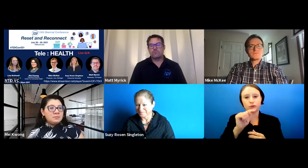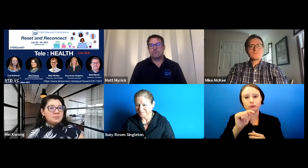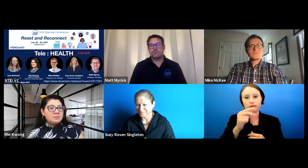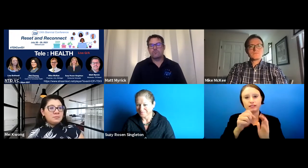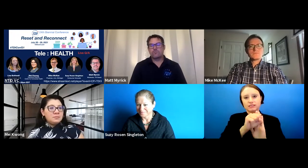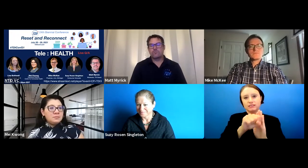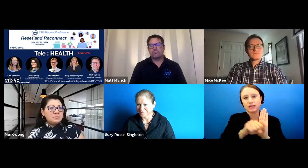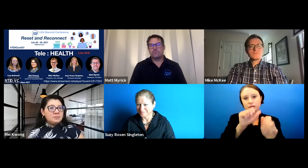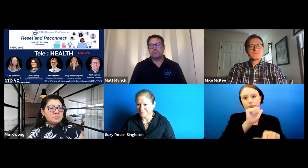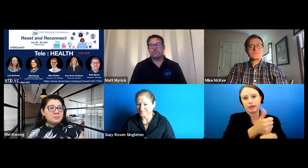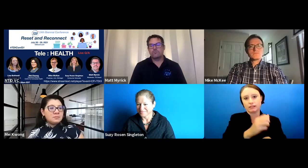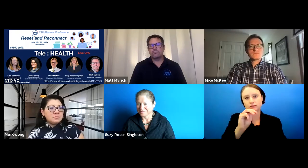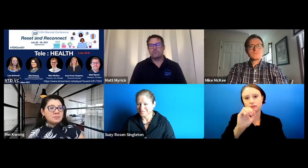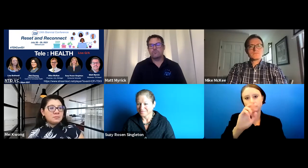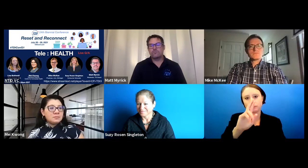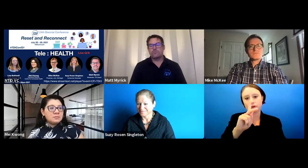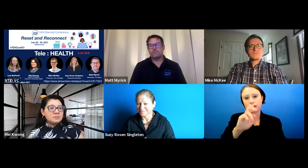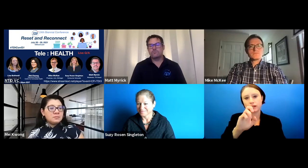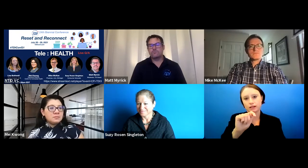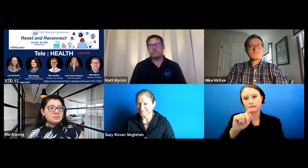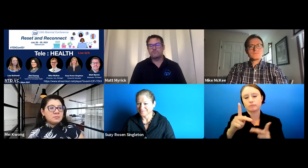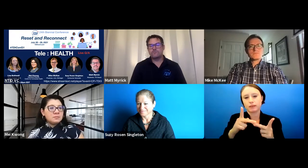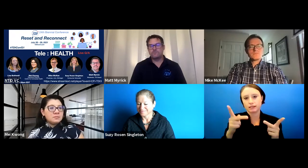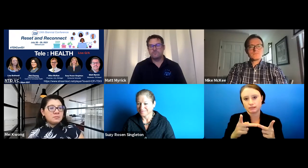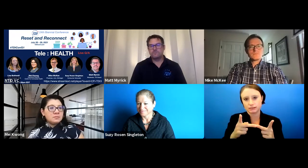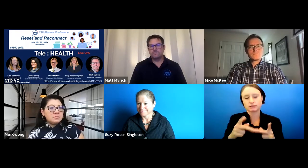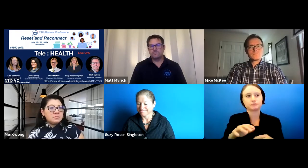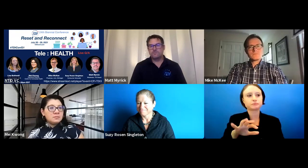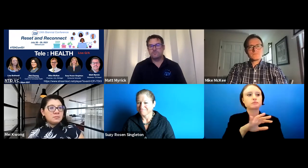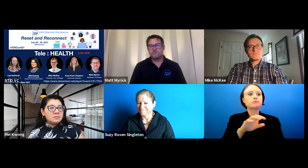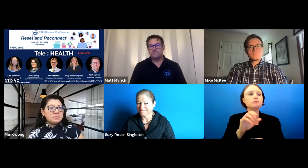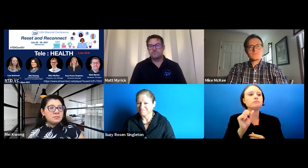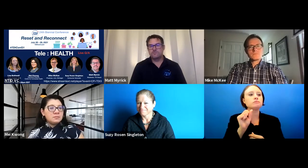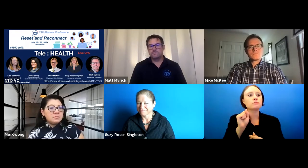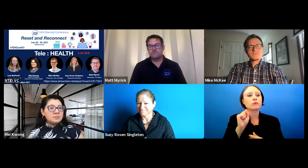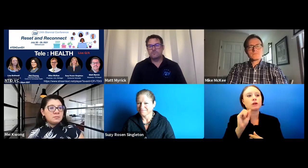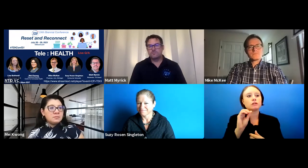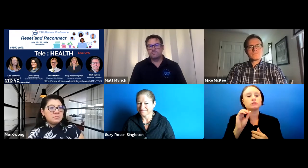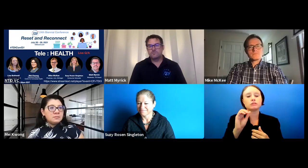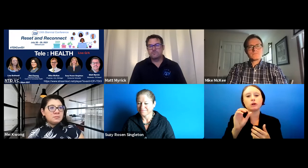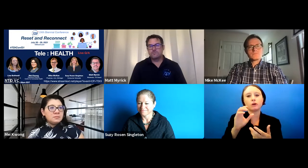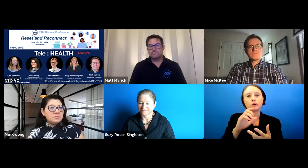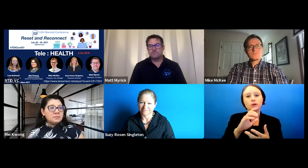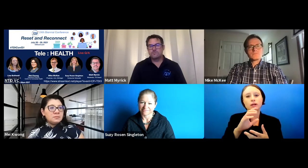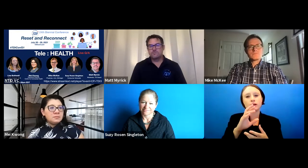typically be through the state-based, insurances through the state-based marketplace.